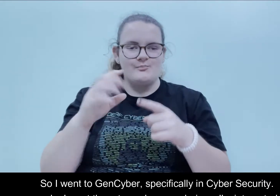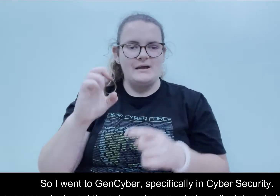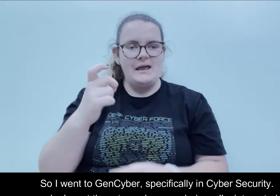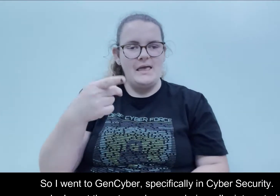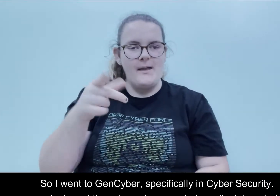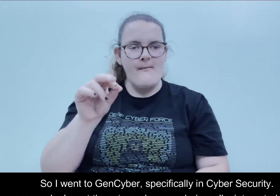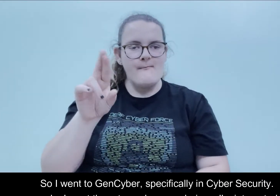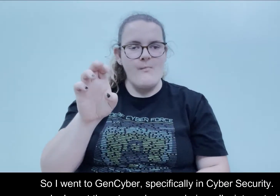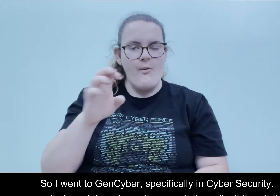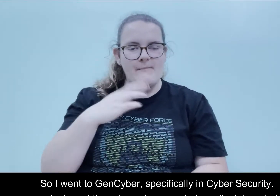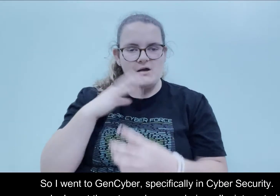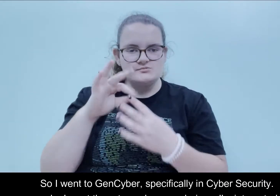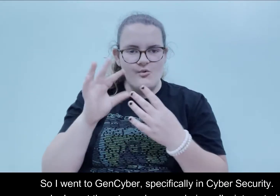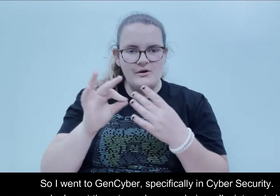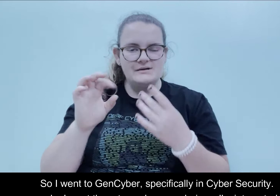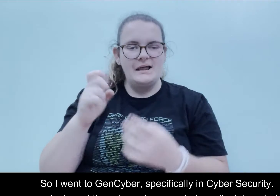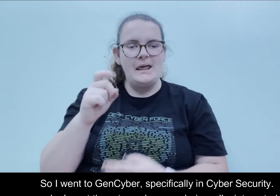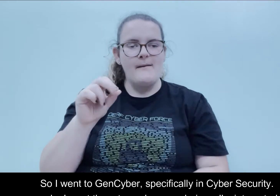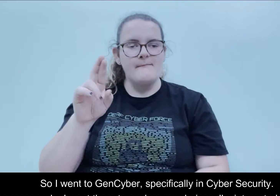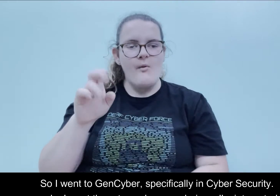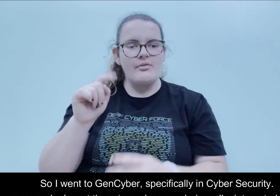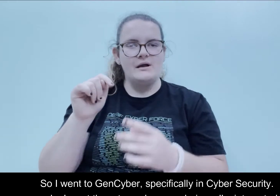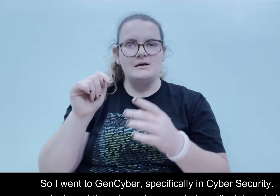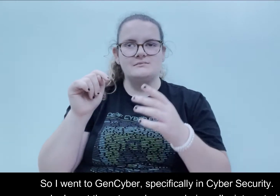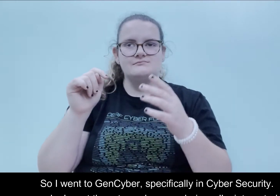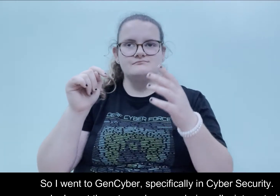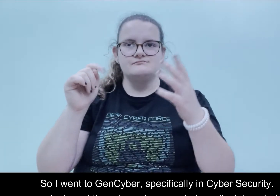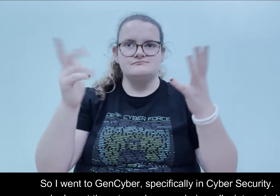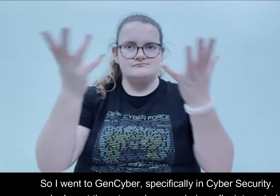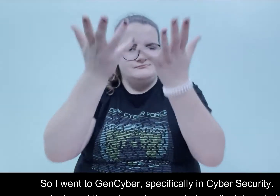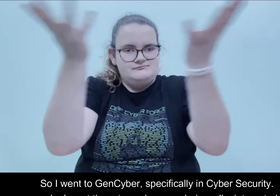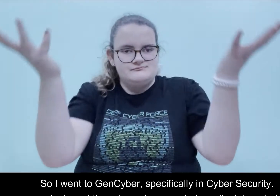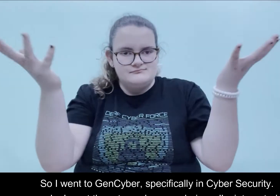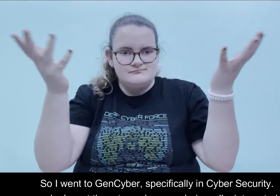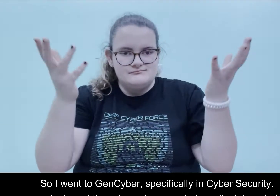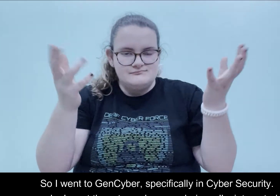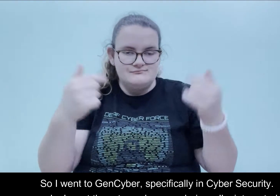why I went is really because I wanted to explore my